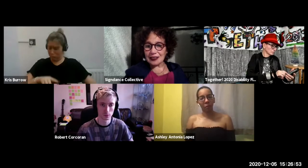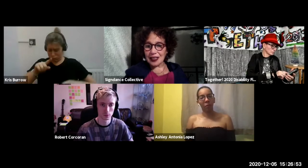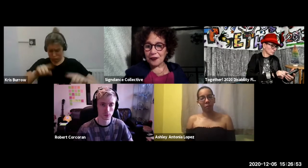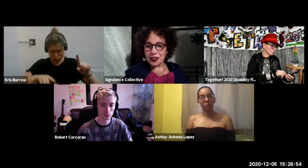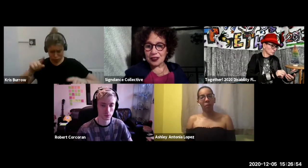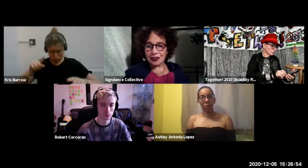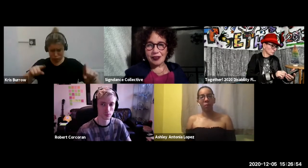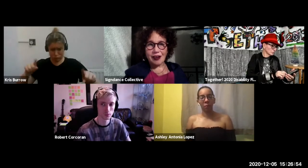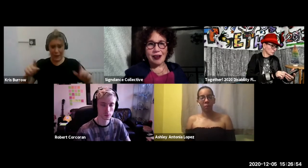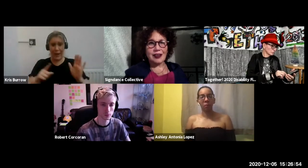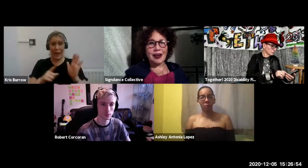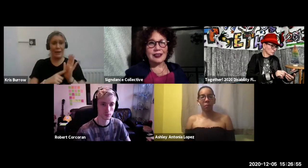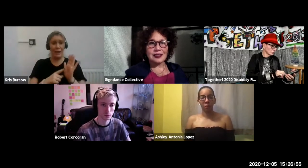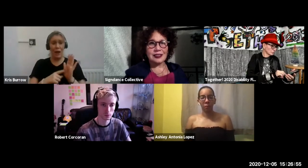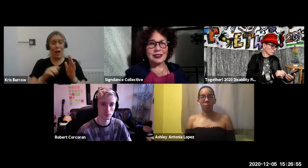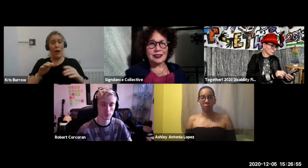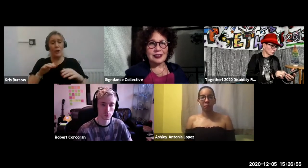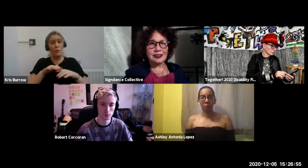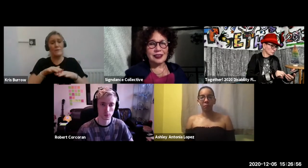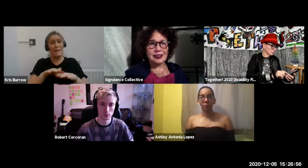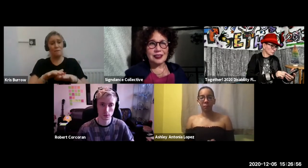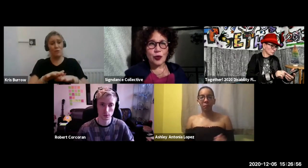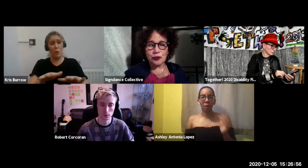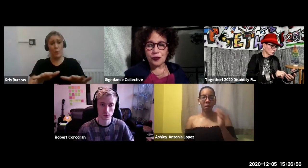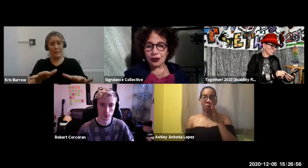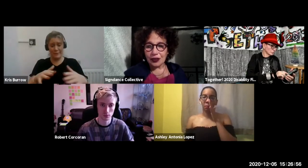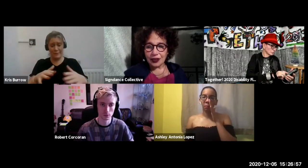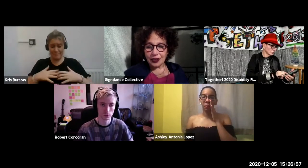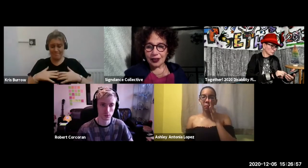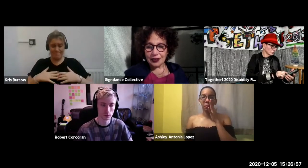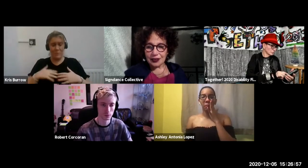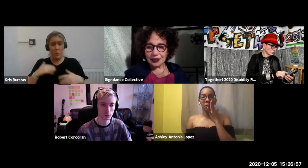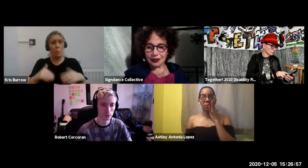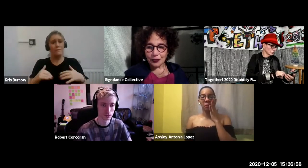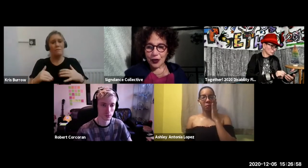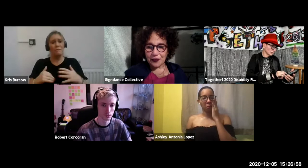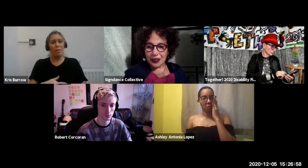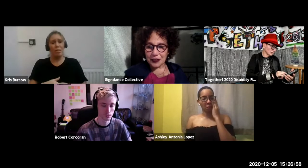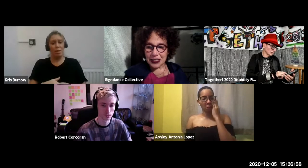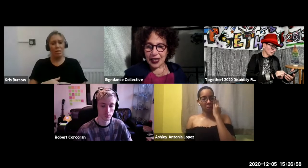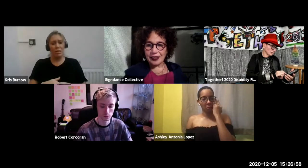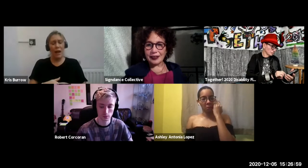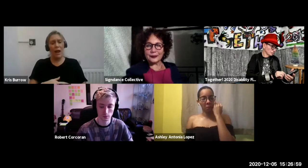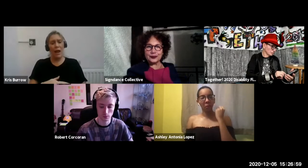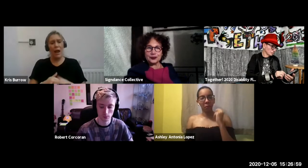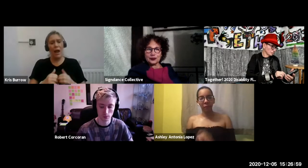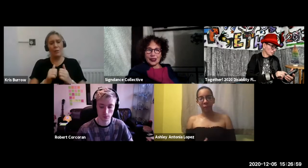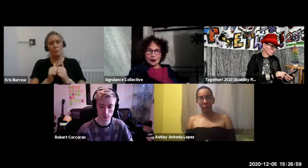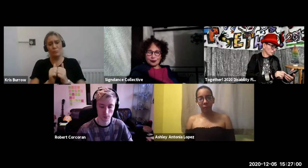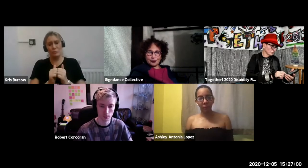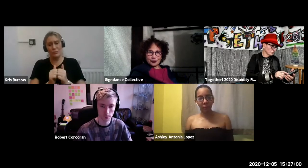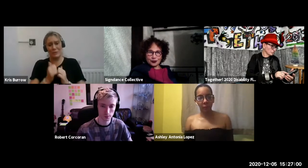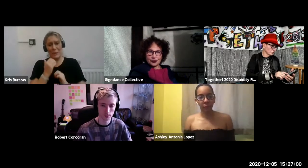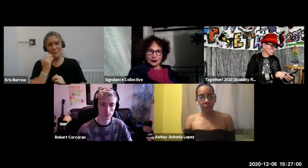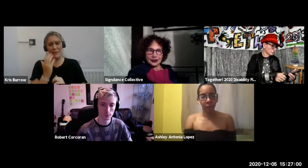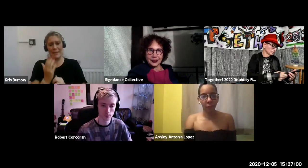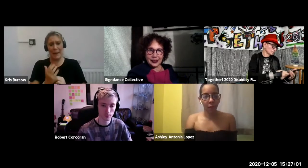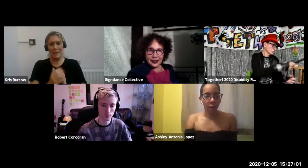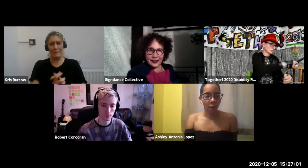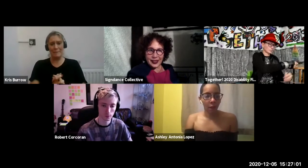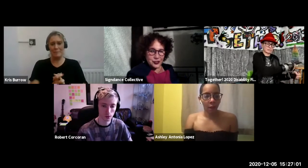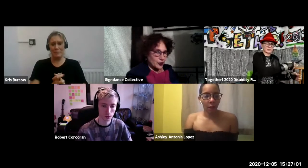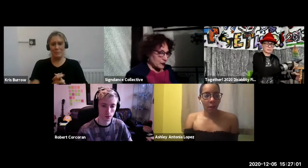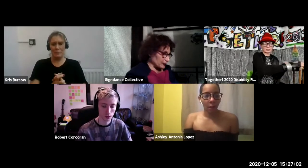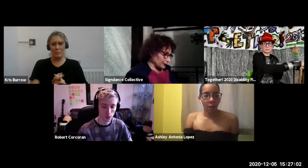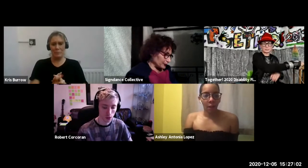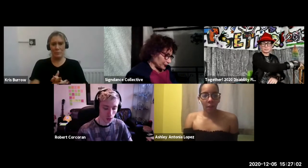has left on us is wonderful, and we're grateful every day. Yeah.